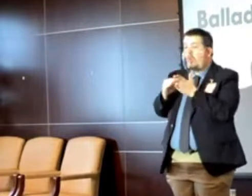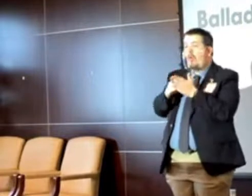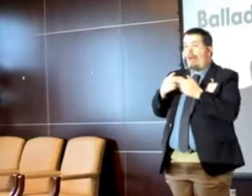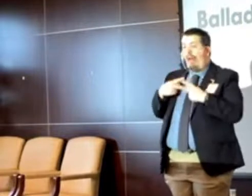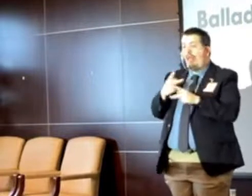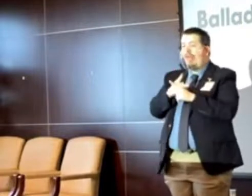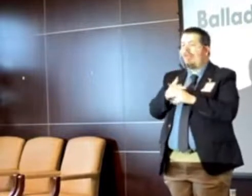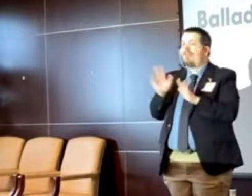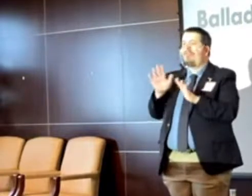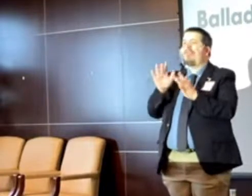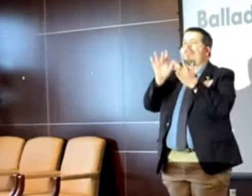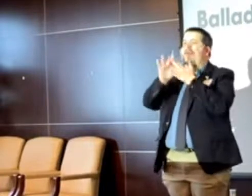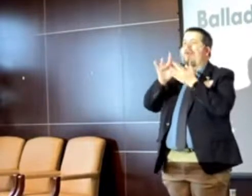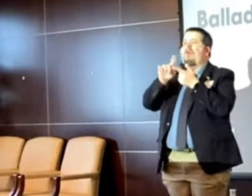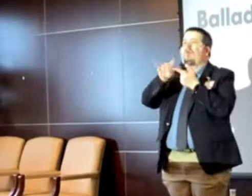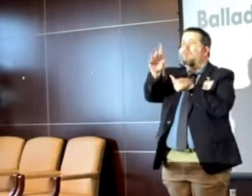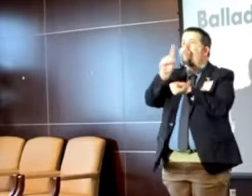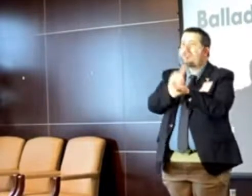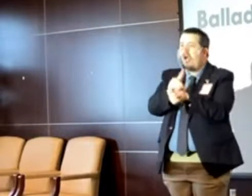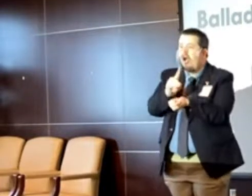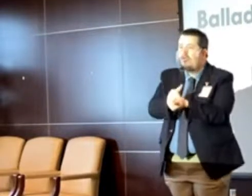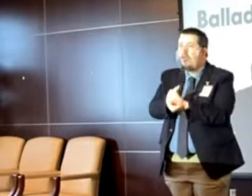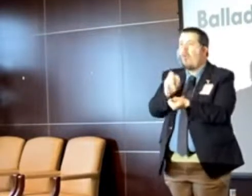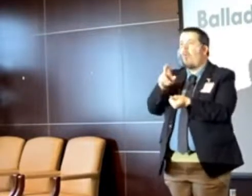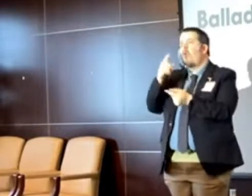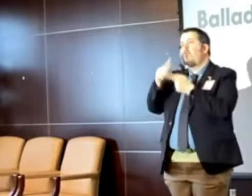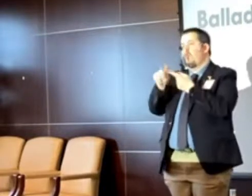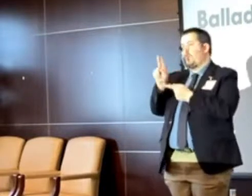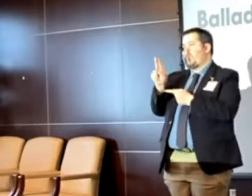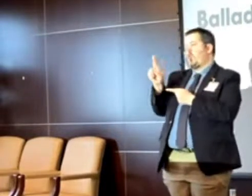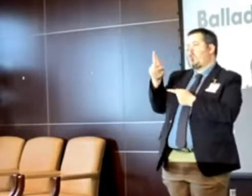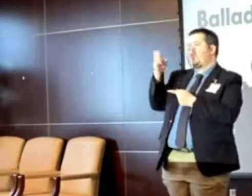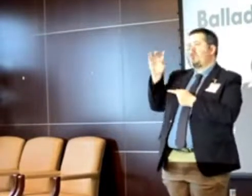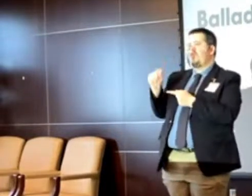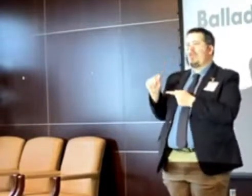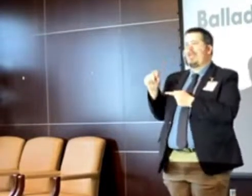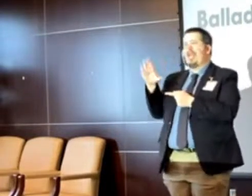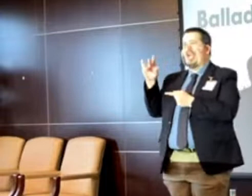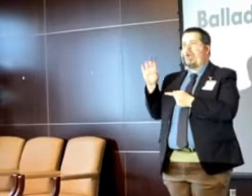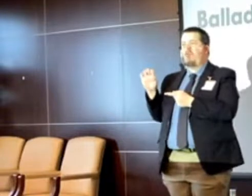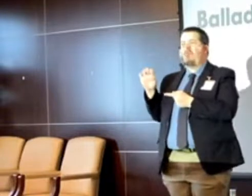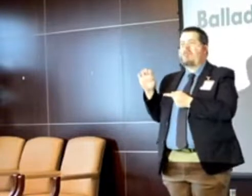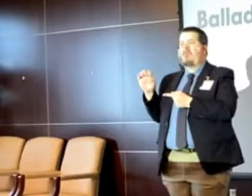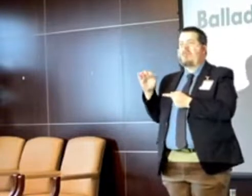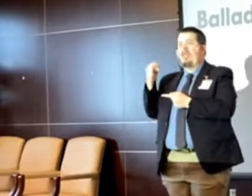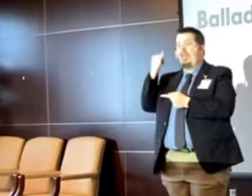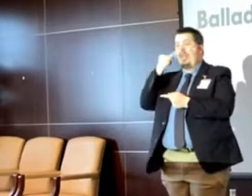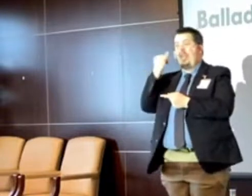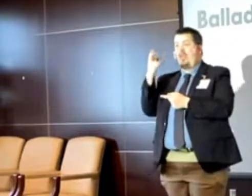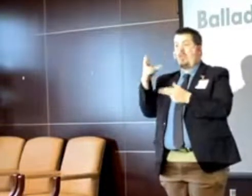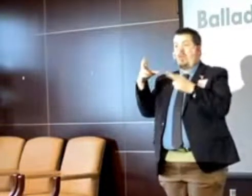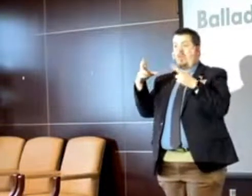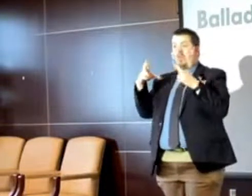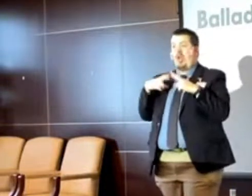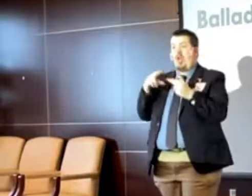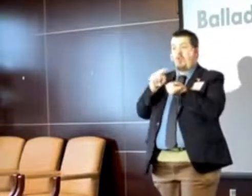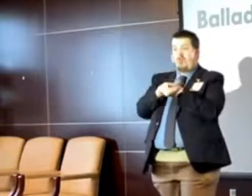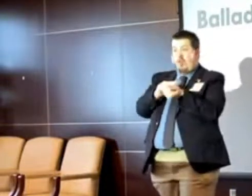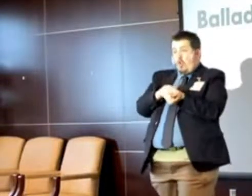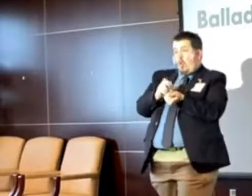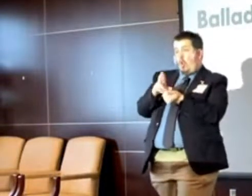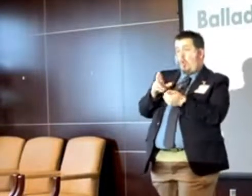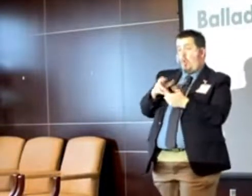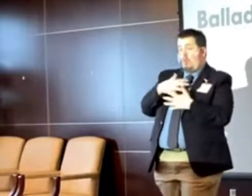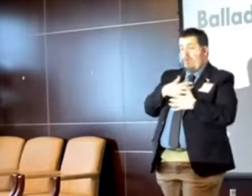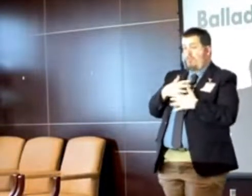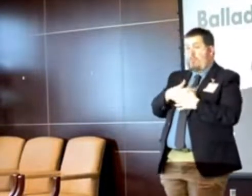we ask that you reach out to your physician or go to an urgent care clinic. If you're a retired nurse, a respiratory